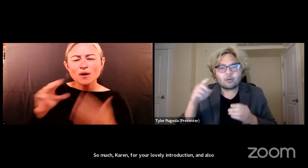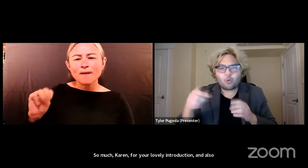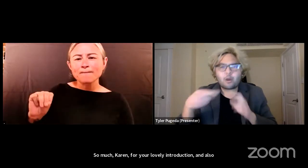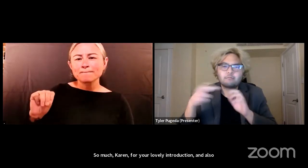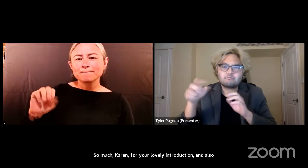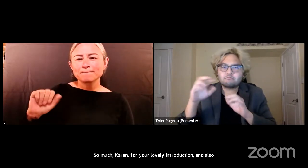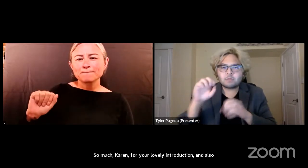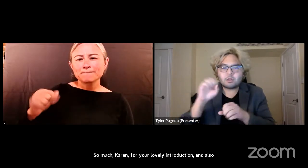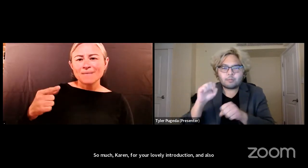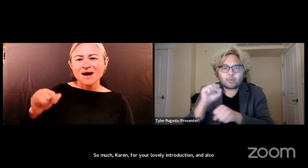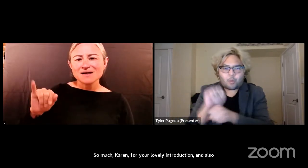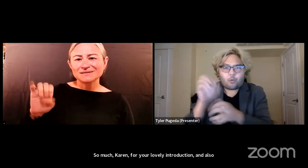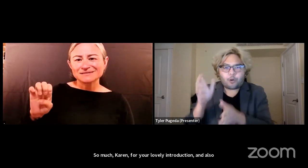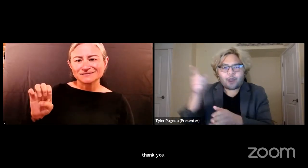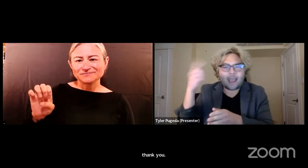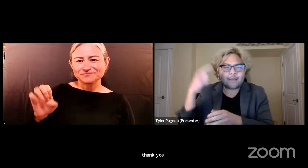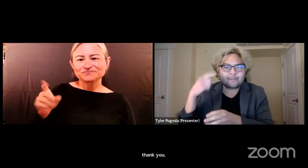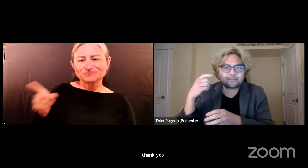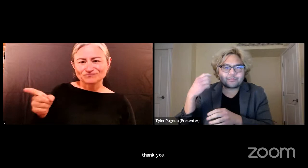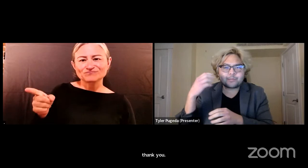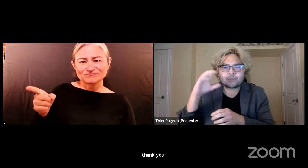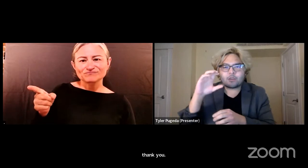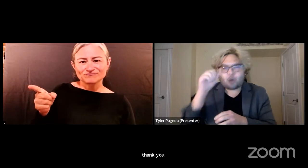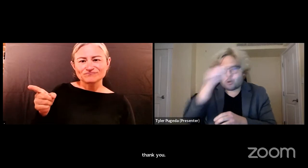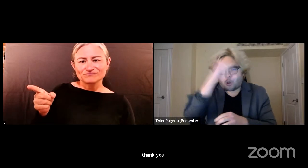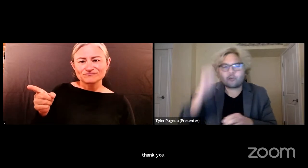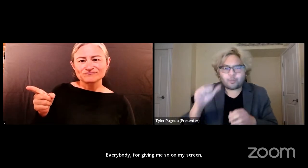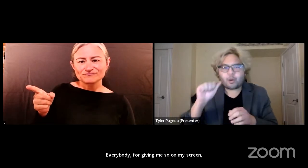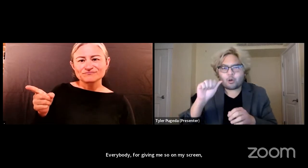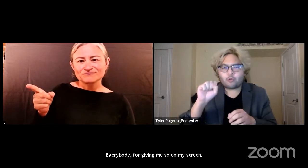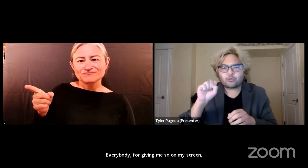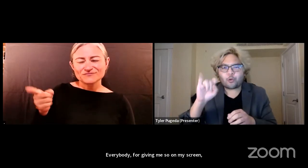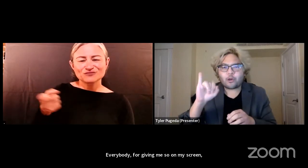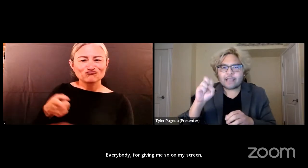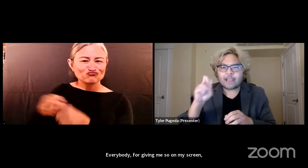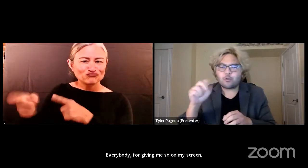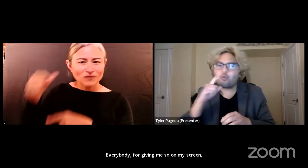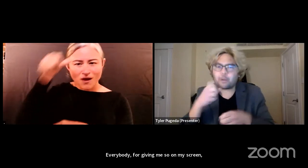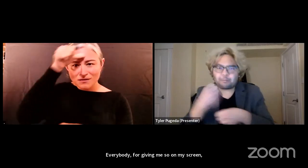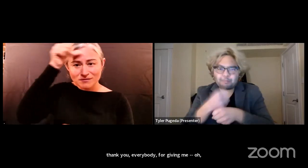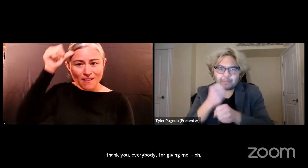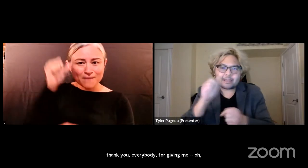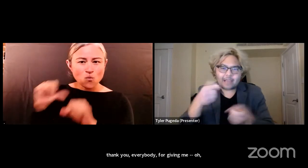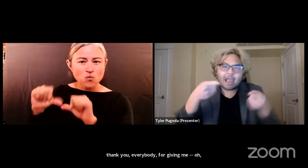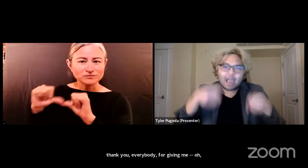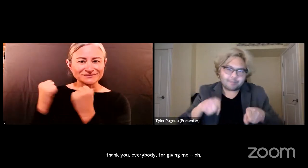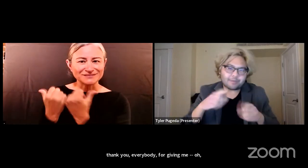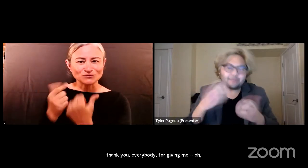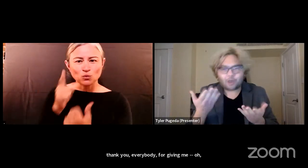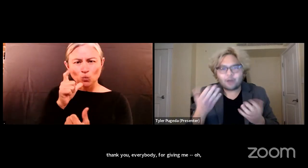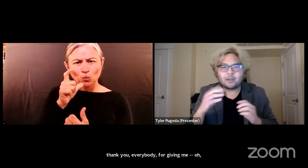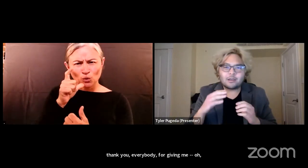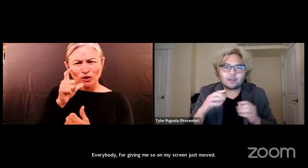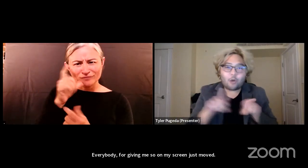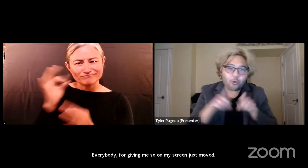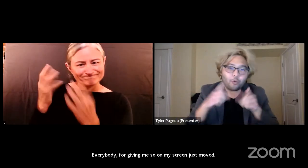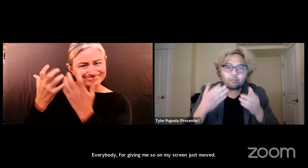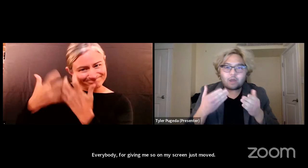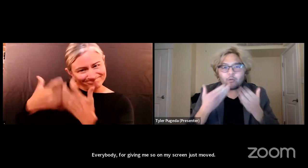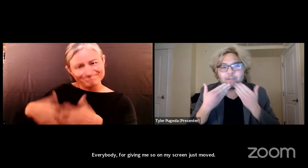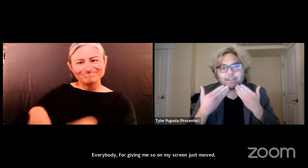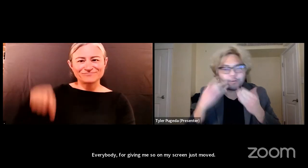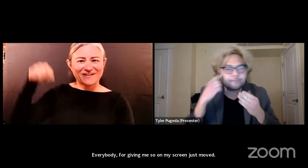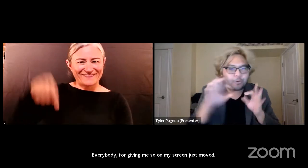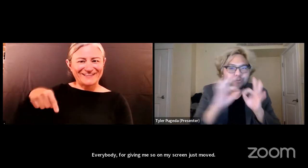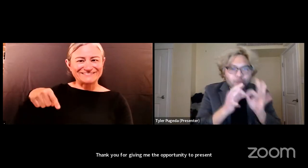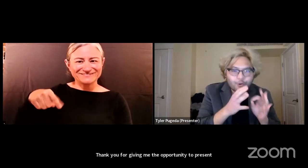about education about Alzheimer's as a disease. I work at the Alzheimer's Association. I want to thank them